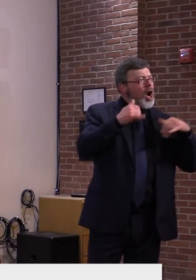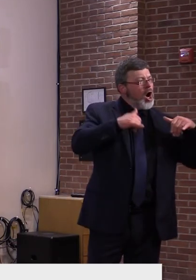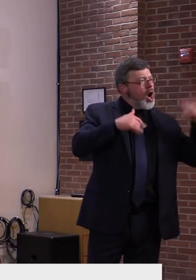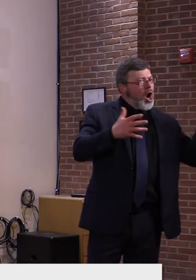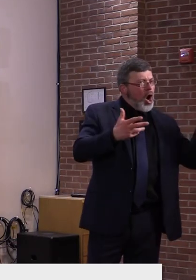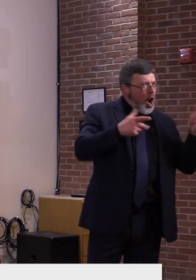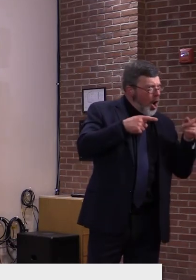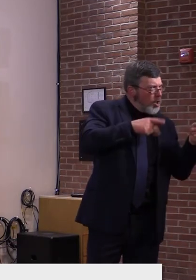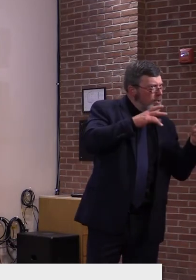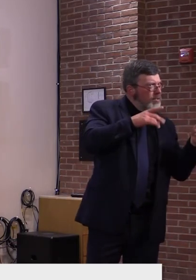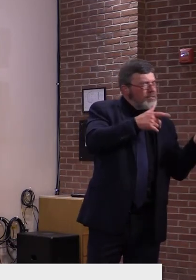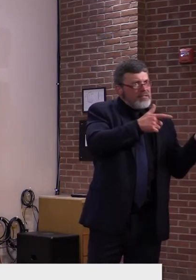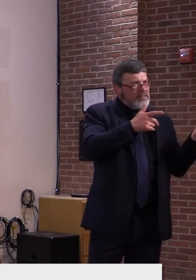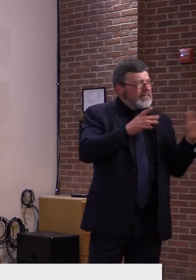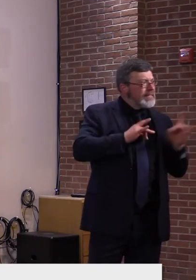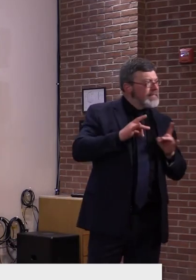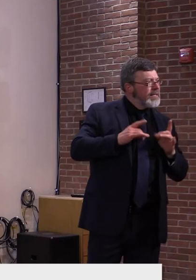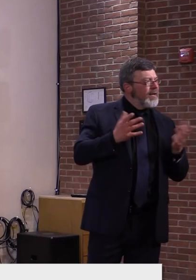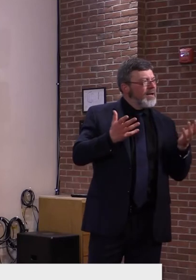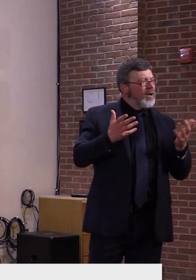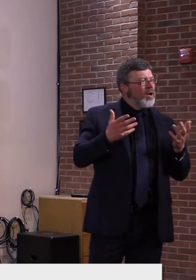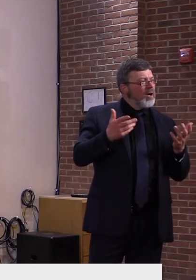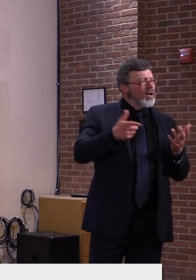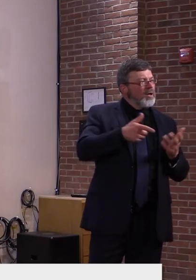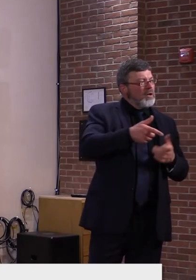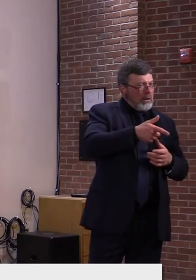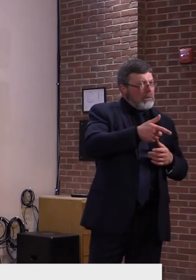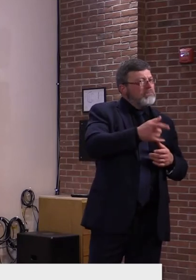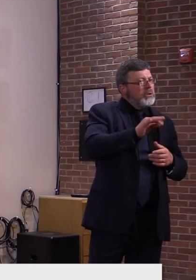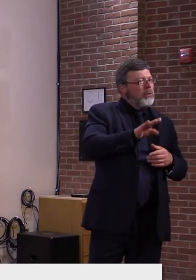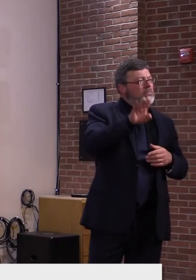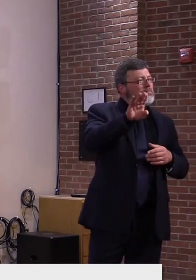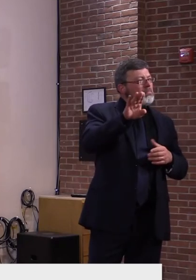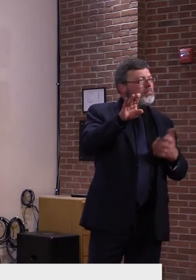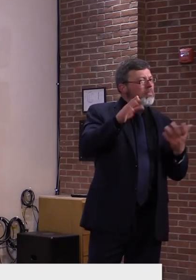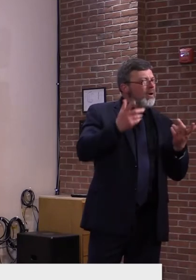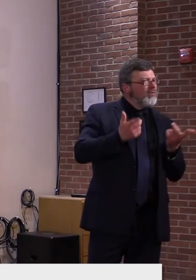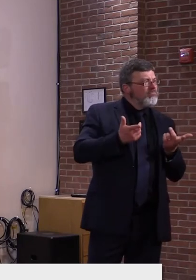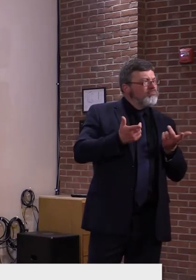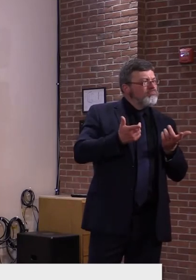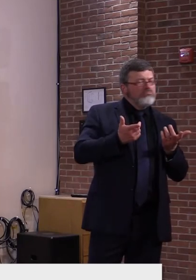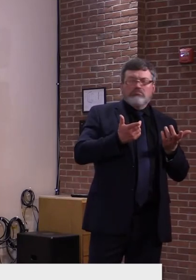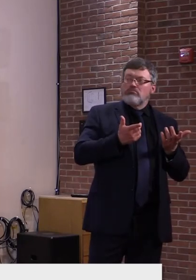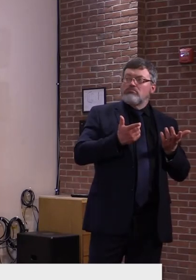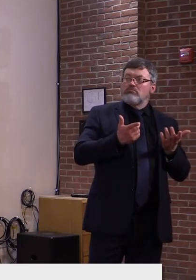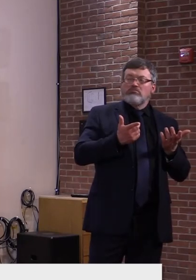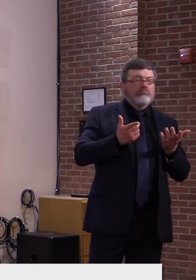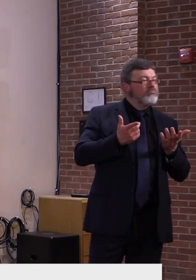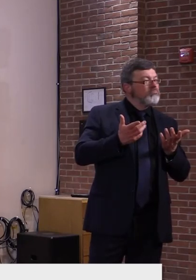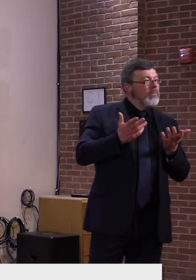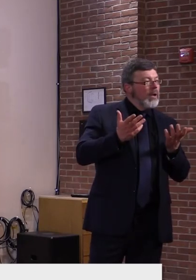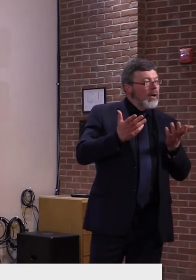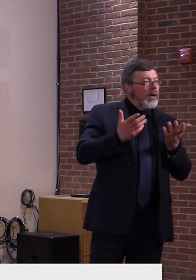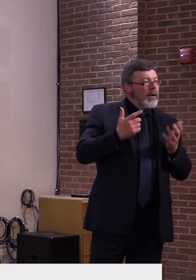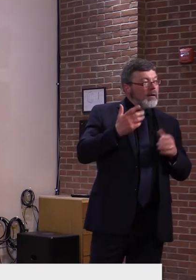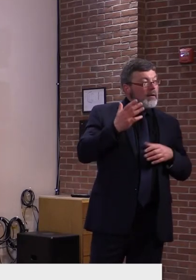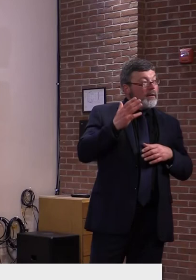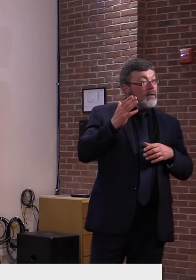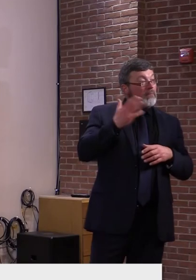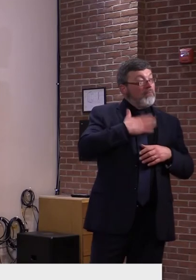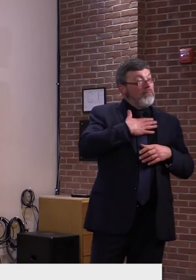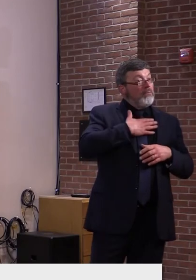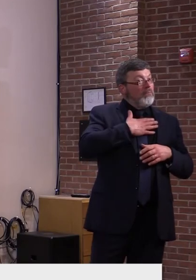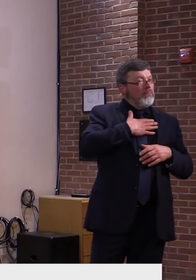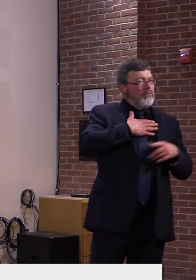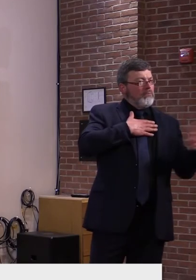to show kind of a mild increase. Anecdotally, we've been hearing from readers of like about a lot of